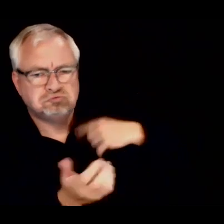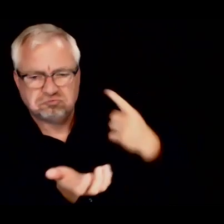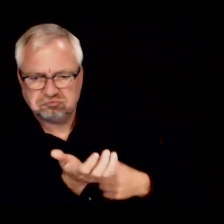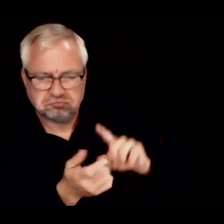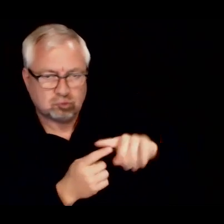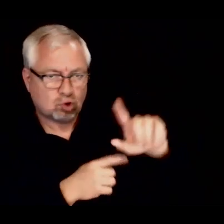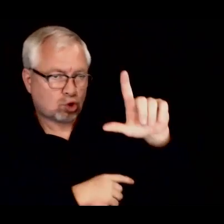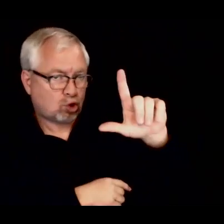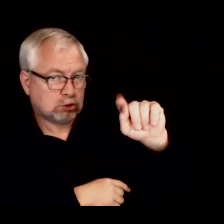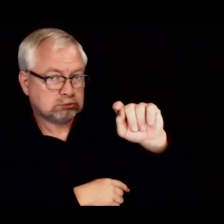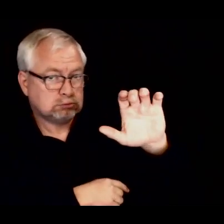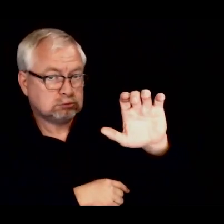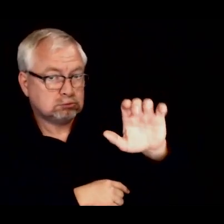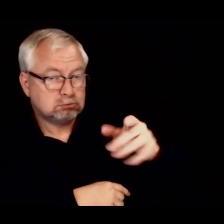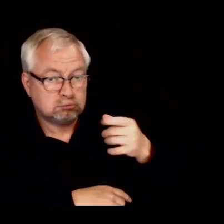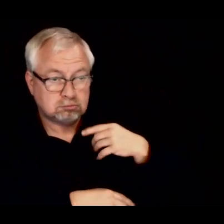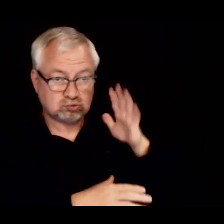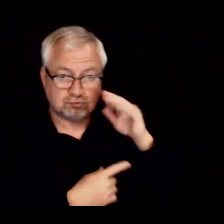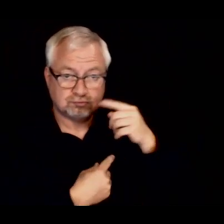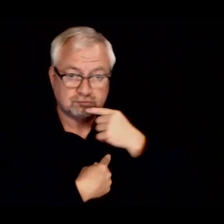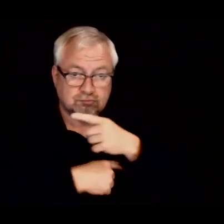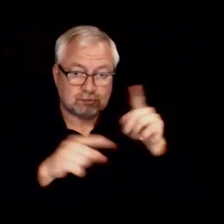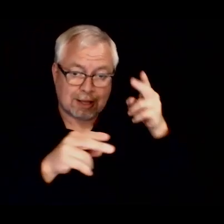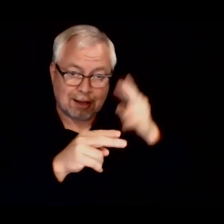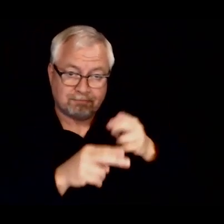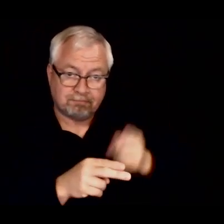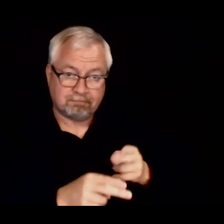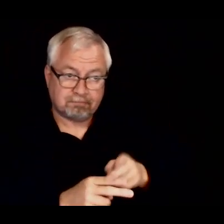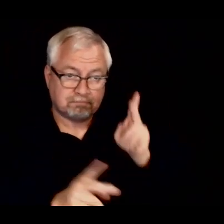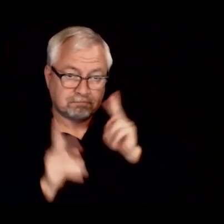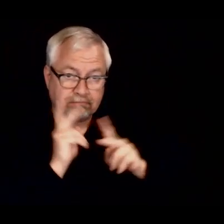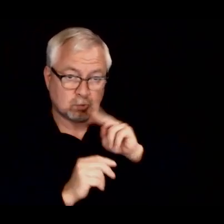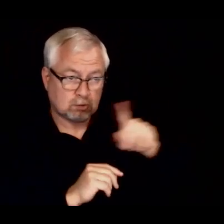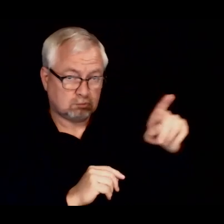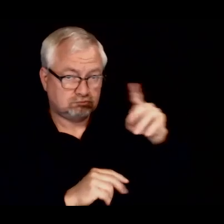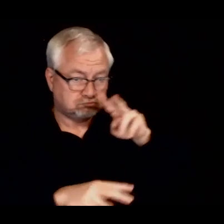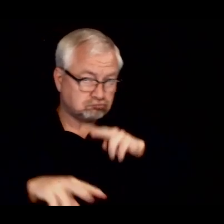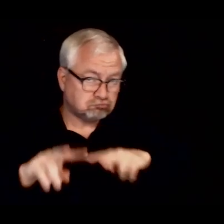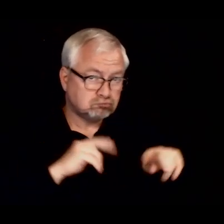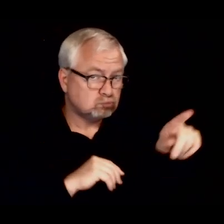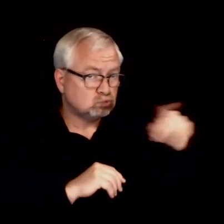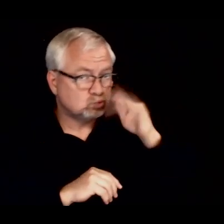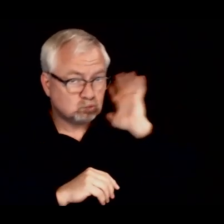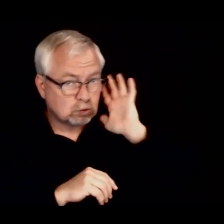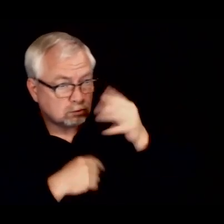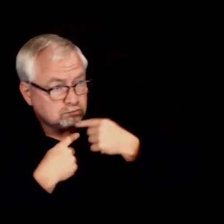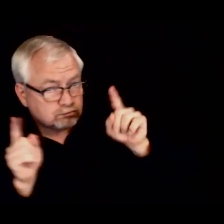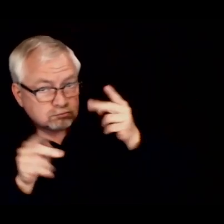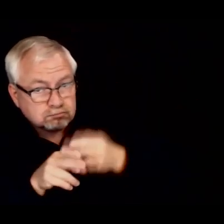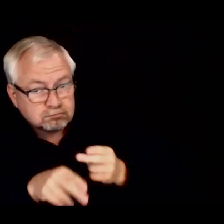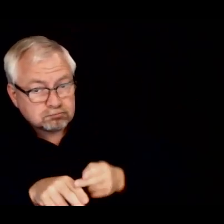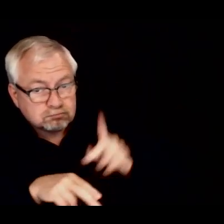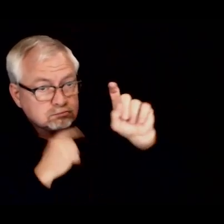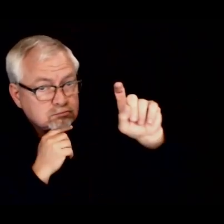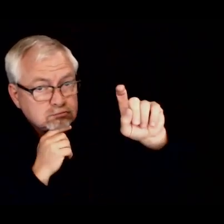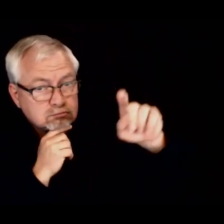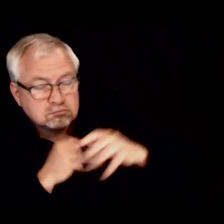public? When you said that you're, kind of looking at that? Because I know they're public for many